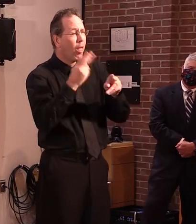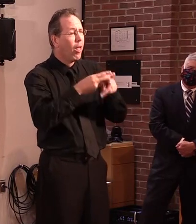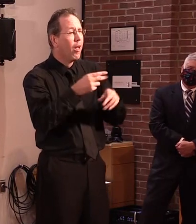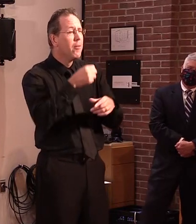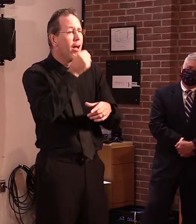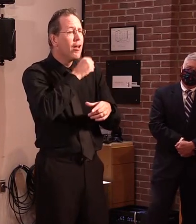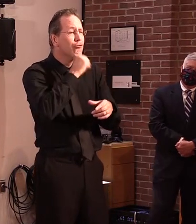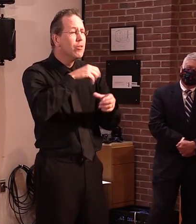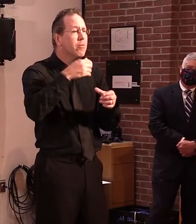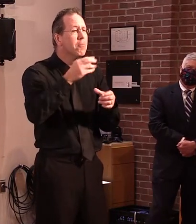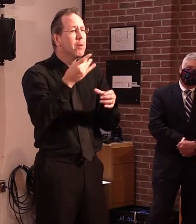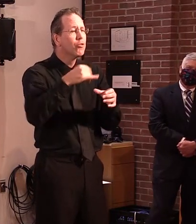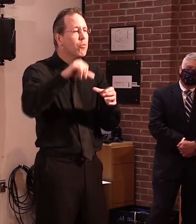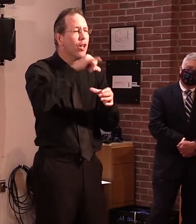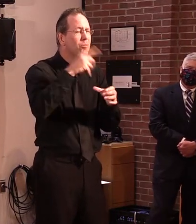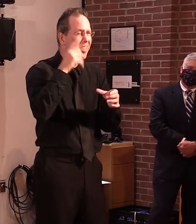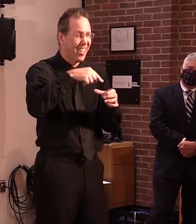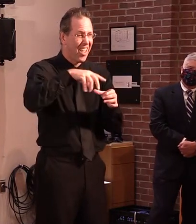when I hear about the